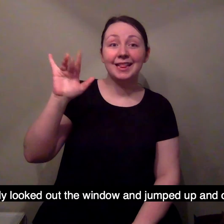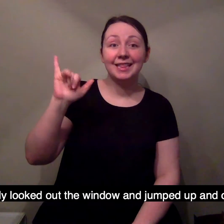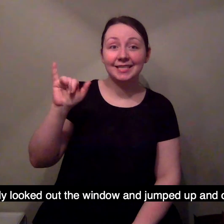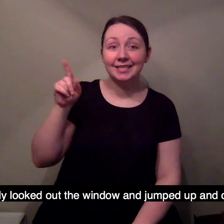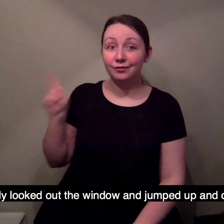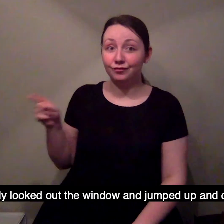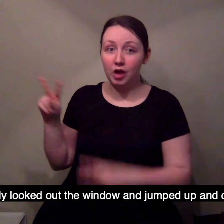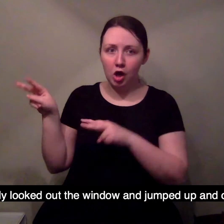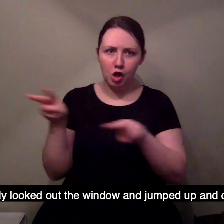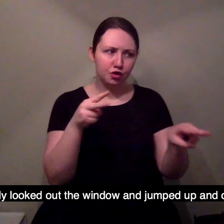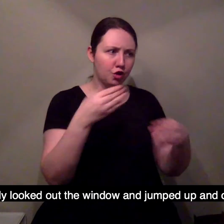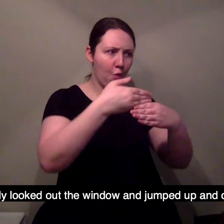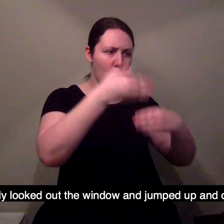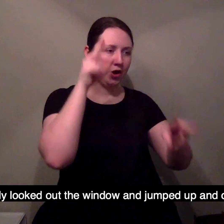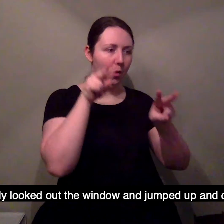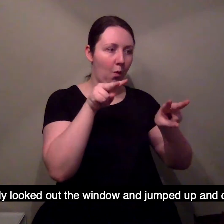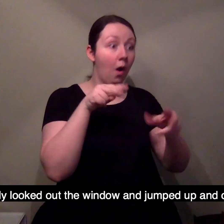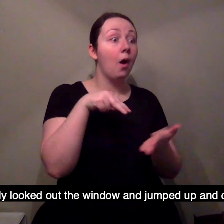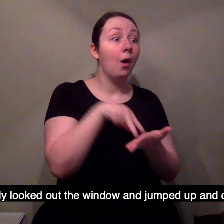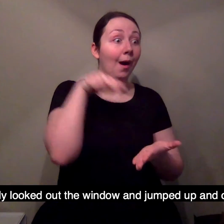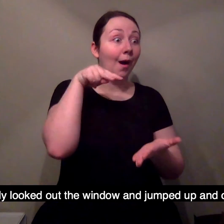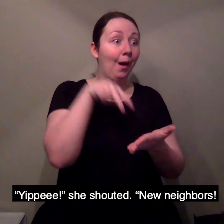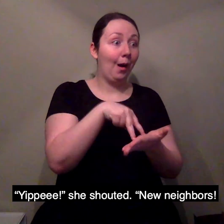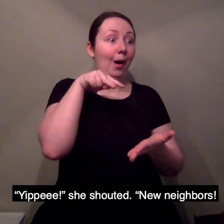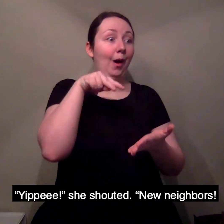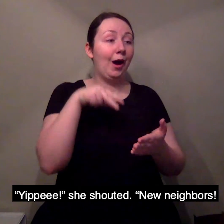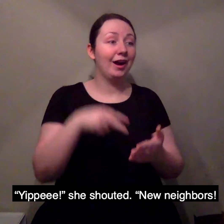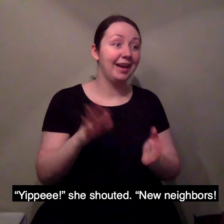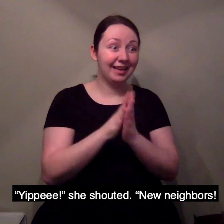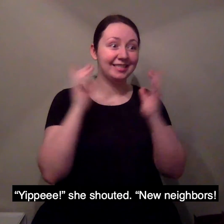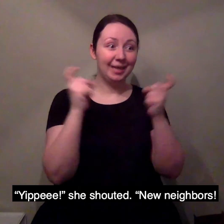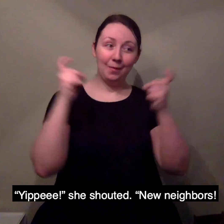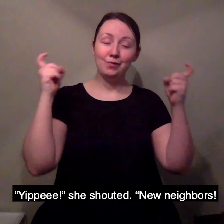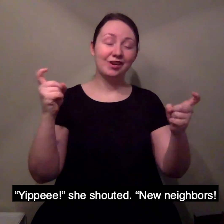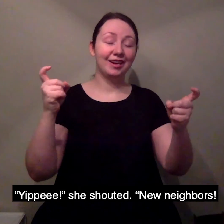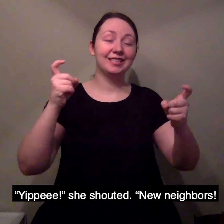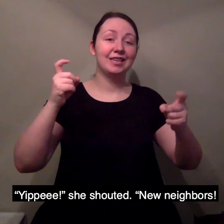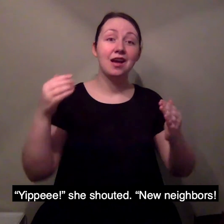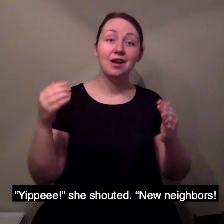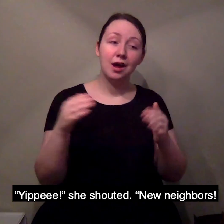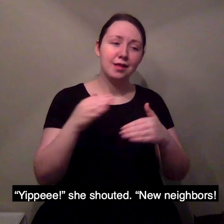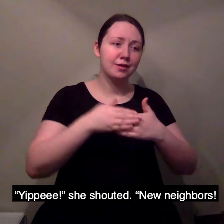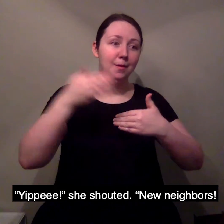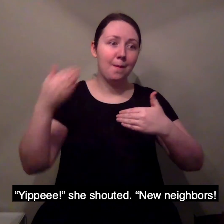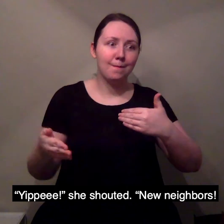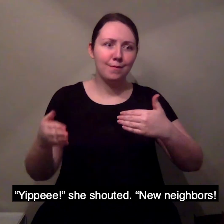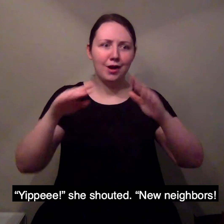Emily looked out the window and jumped up and down. "Yippee!" she shouted. "New neighbors!